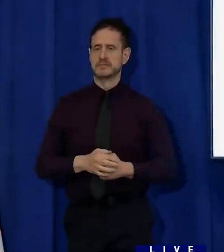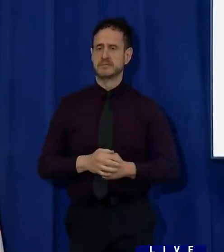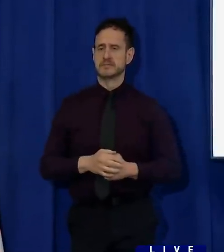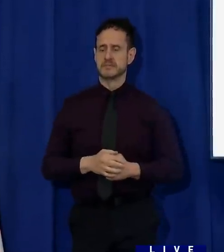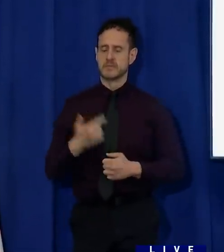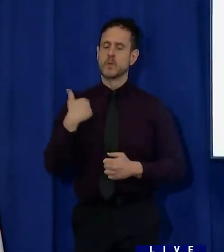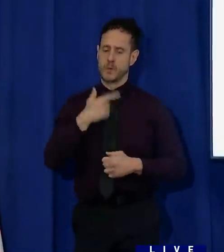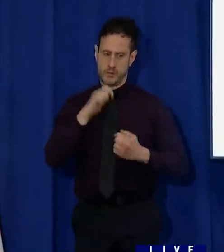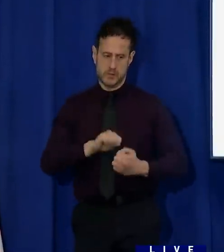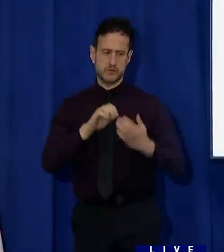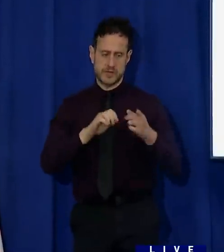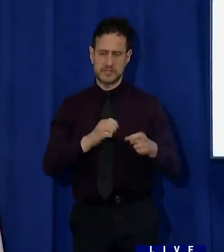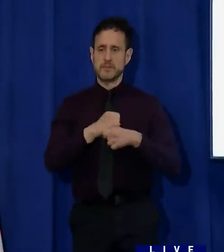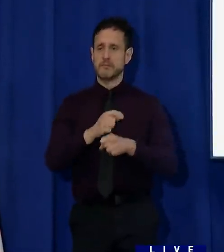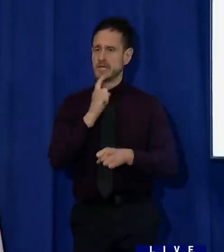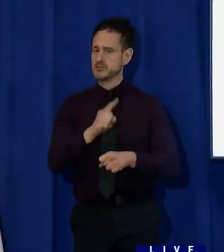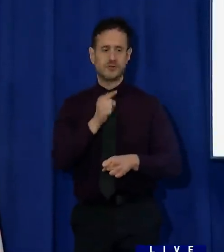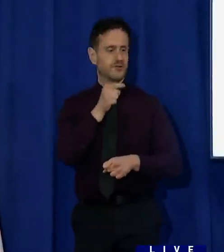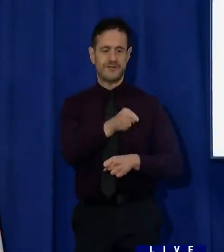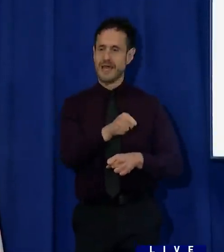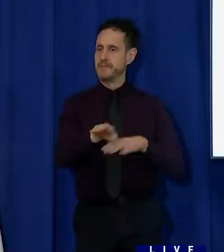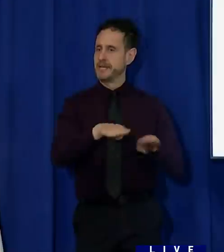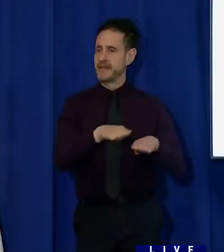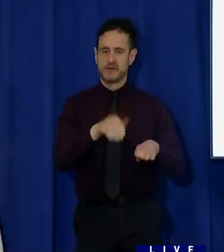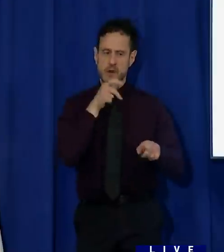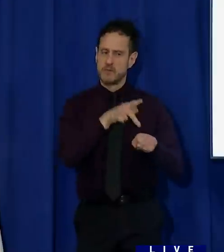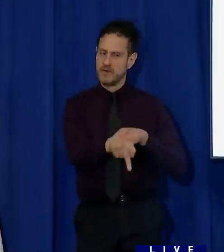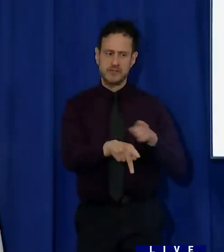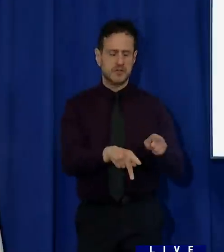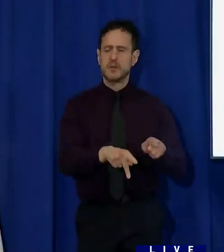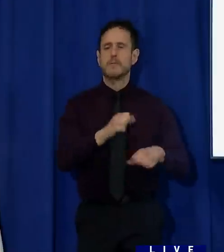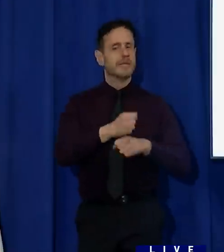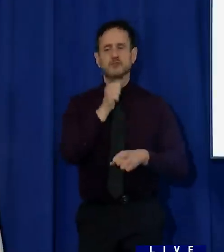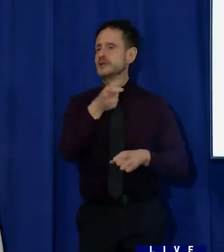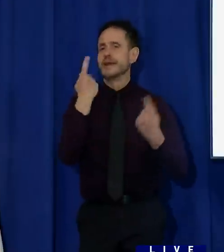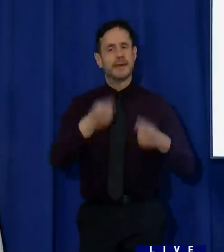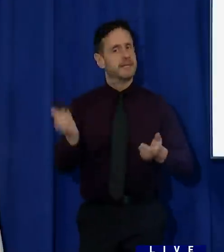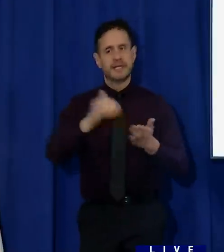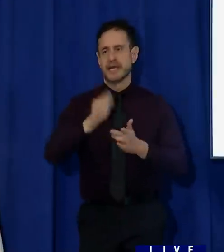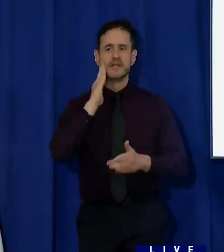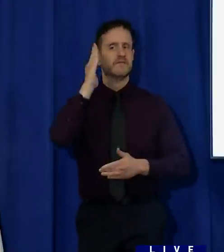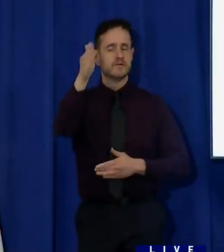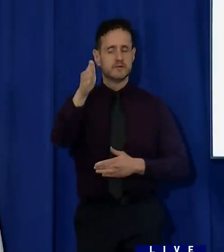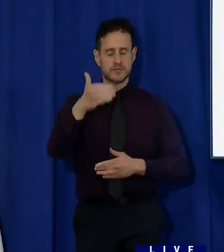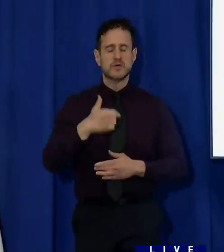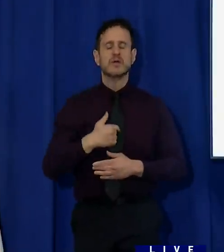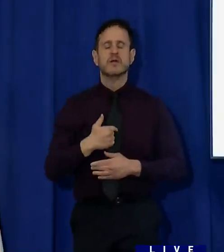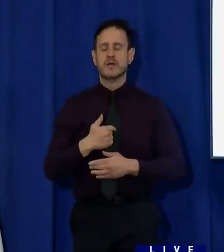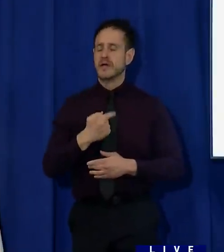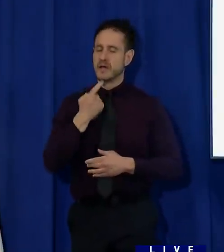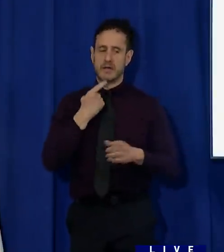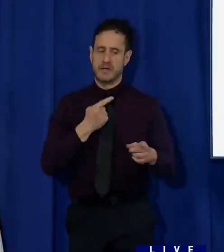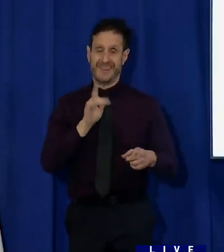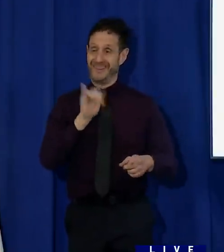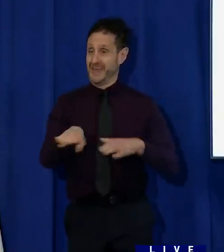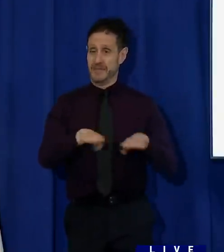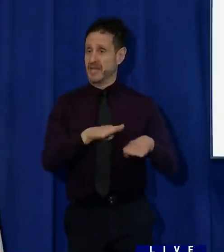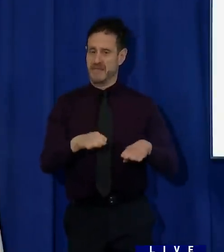And we're going to address it, and we're going to make sure something like this doesn't happen again. Because as I said initially, it is absolutely